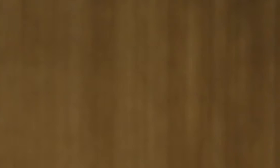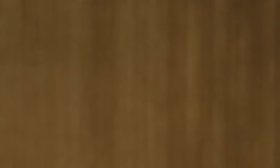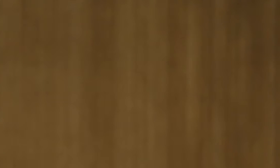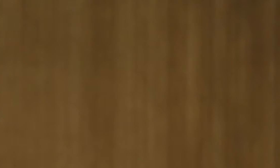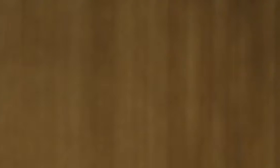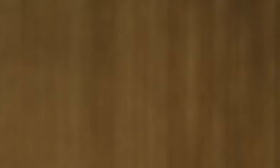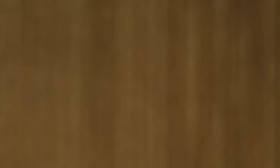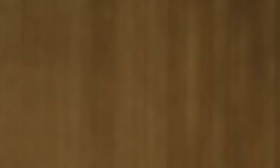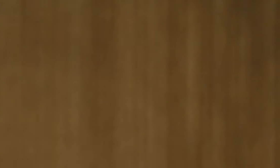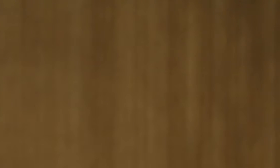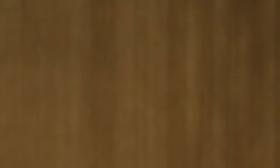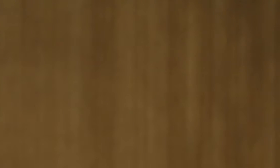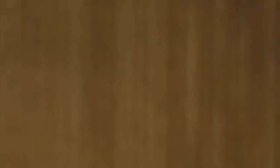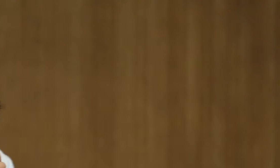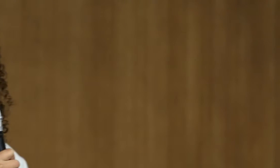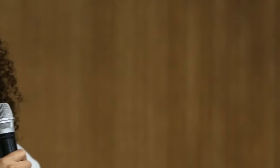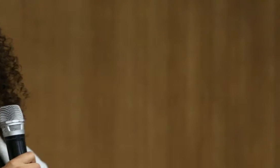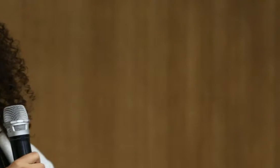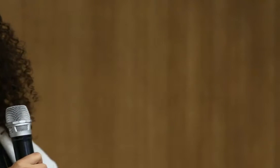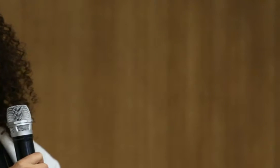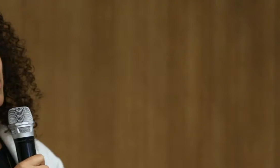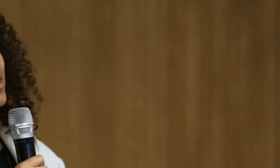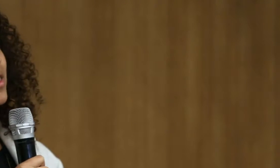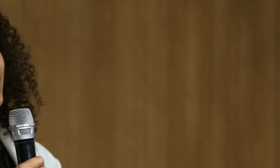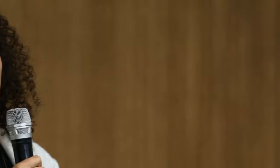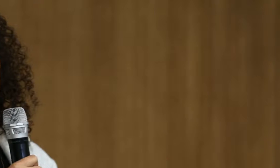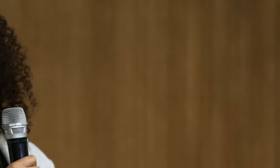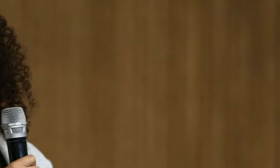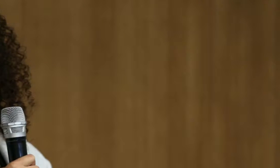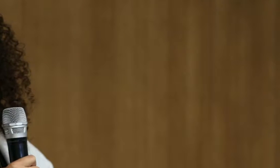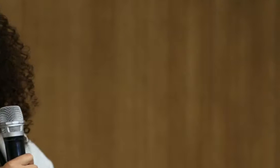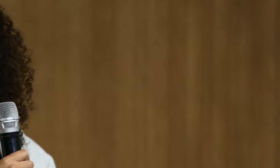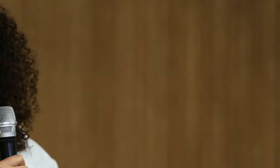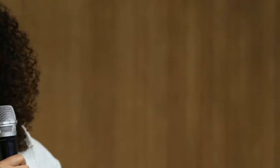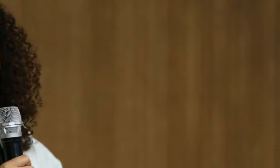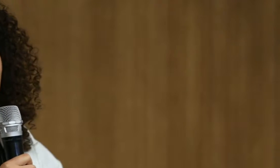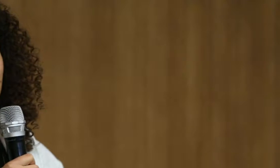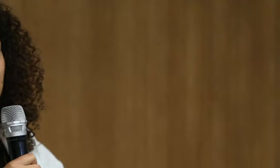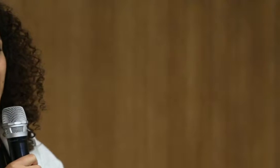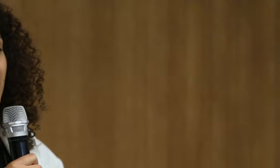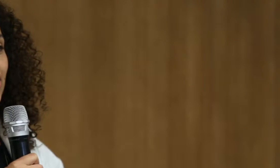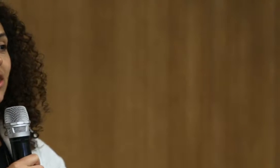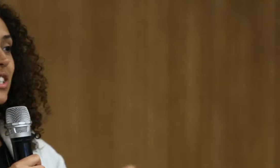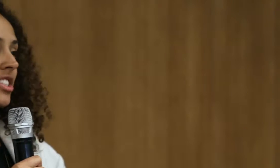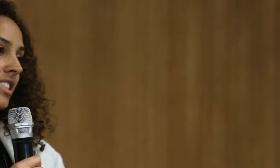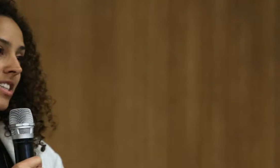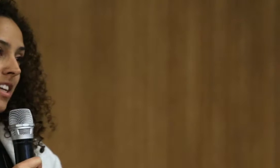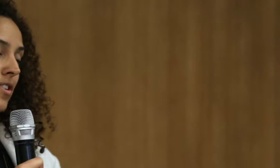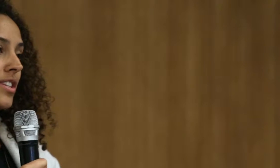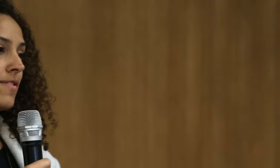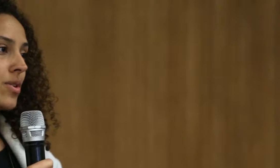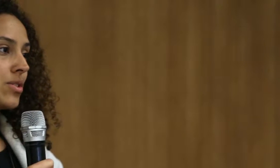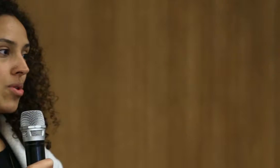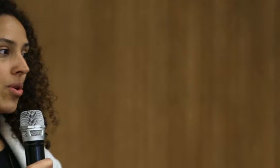Cool. So I have been at Pinterest, it'll be 2 years next month, and I joined on the university recruiting team and transitioned into